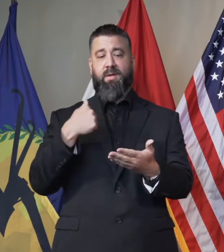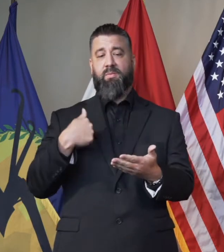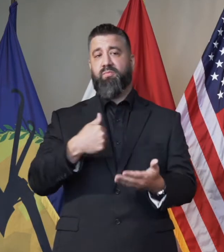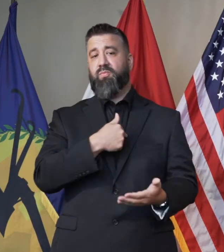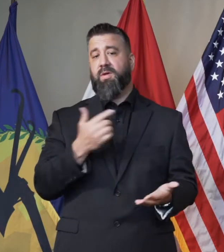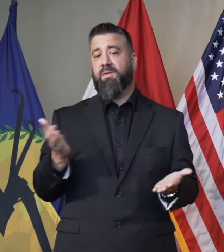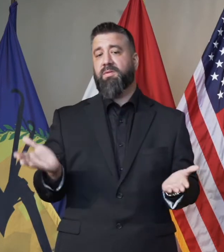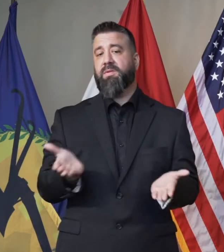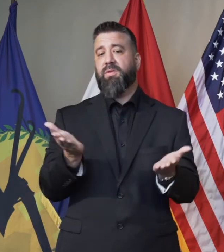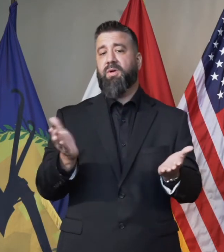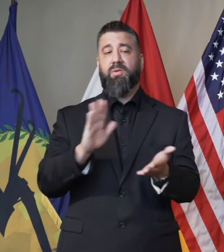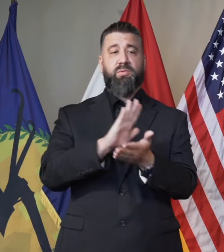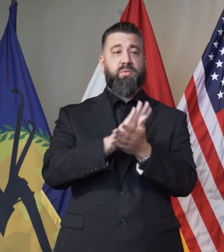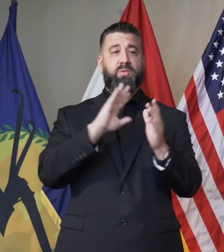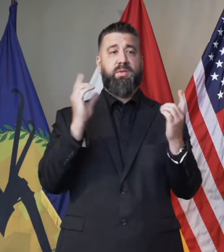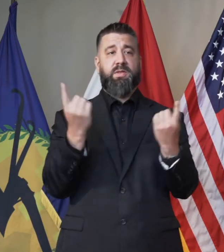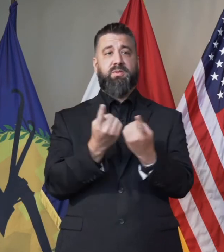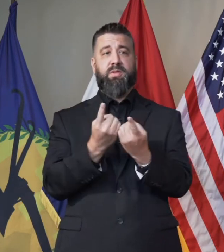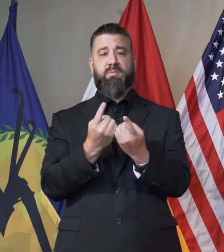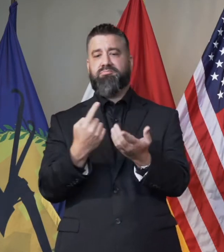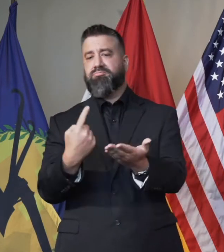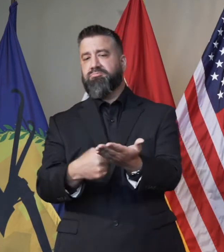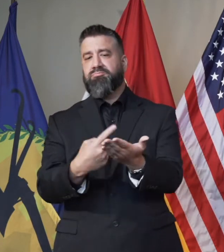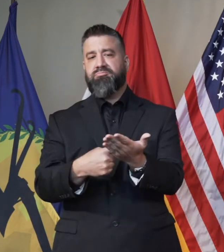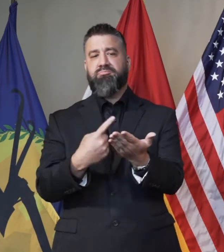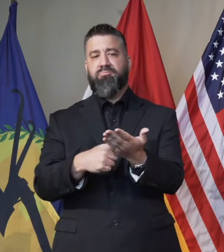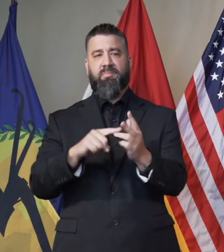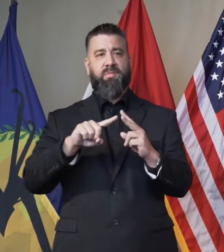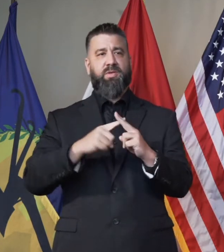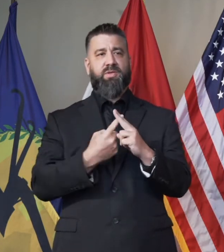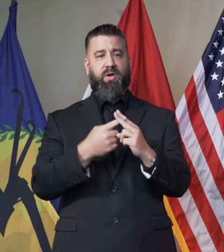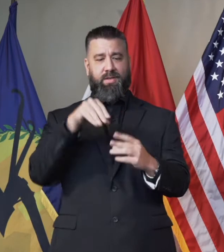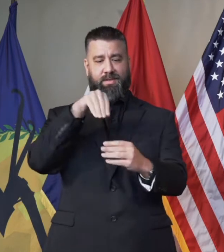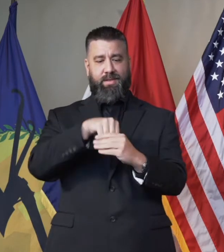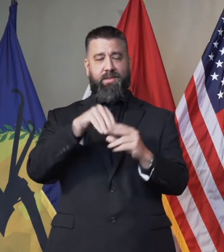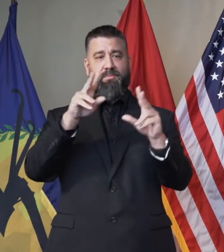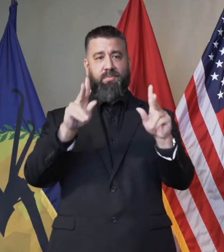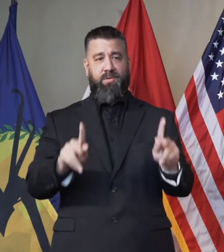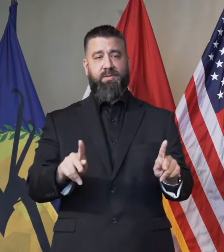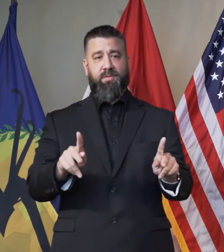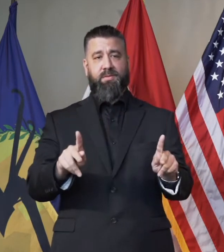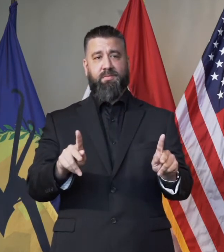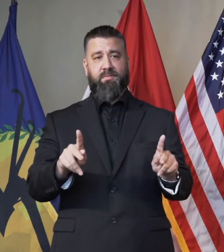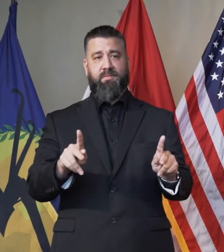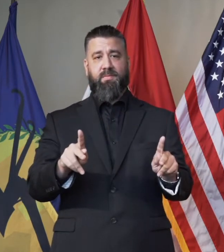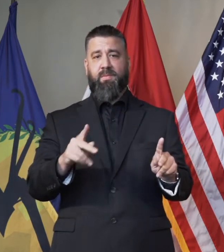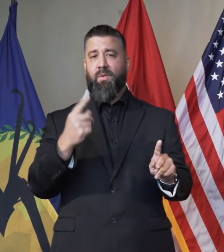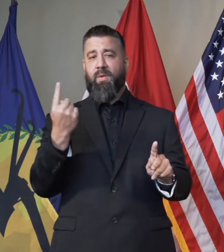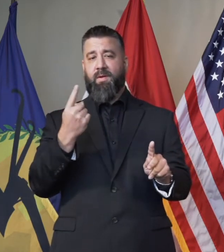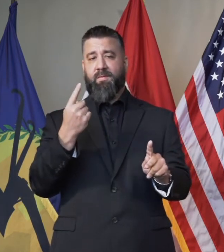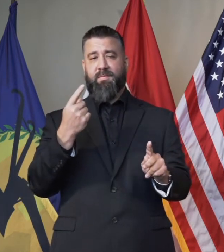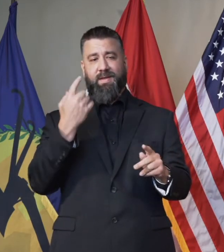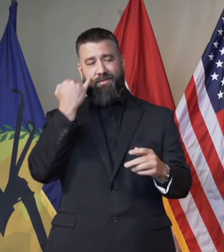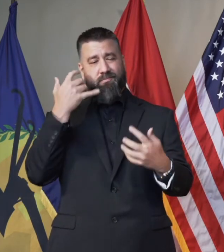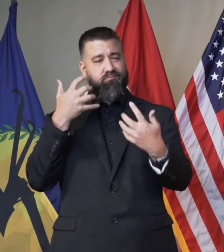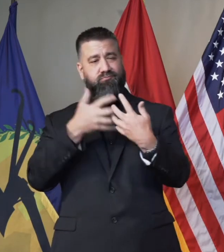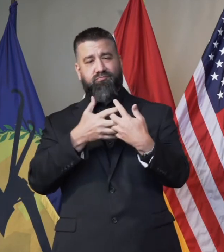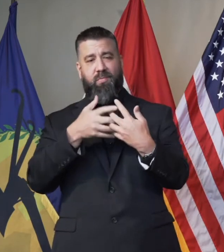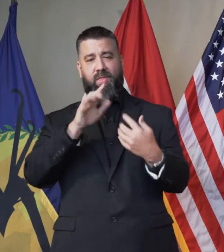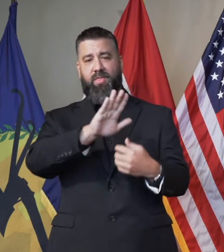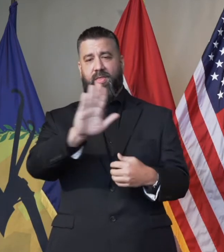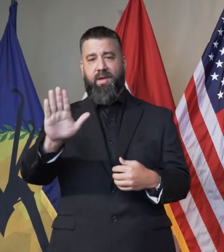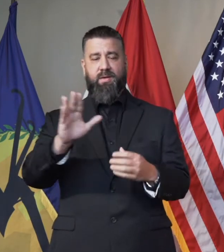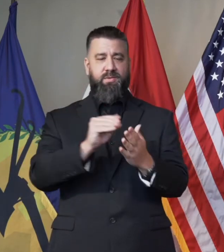to explore a return to an in-person option as they see fit for their students, for their